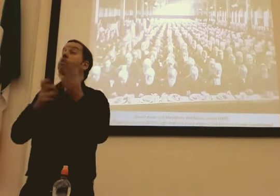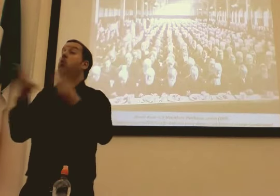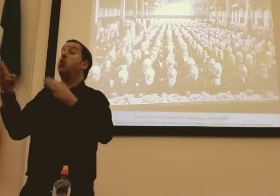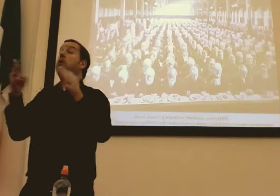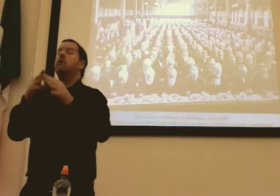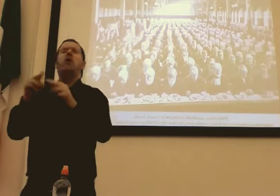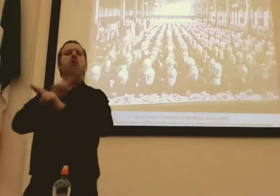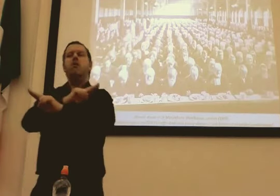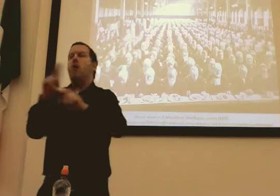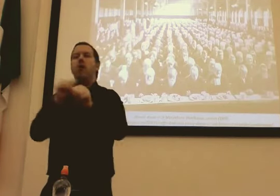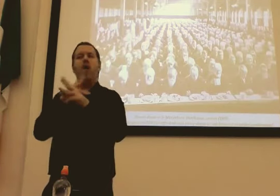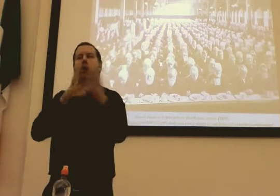eating their food.